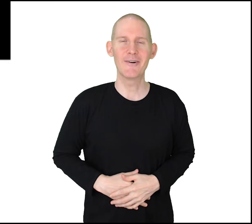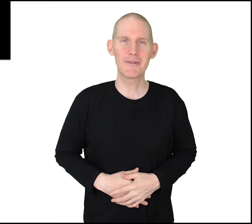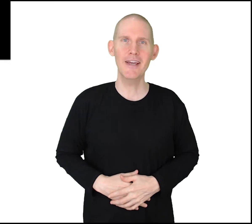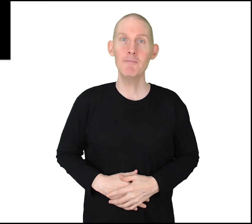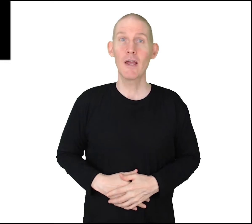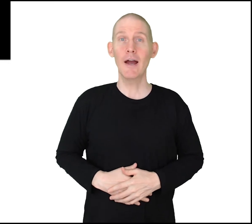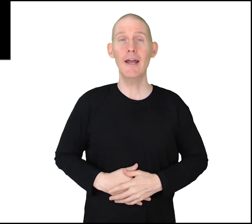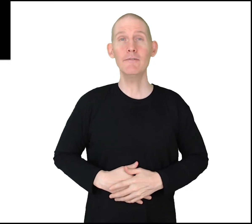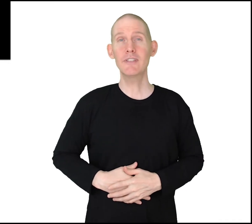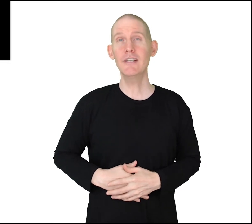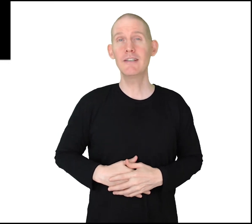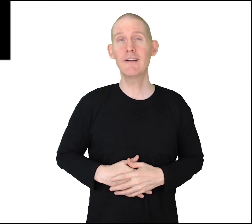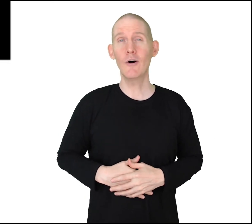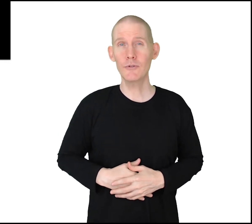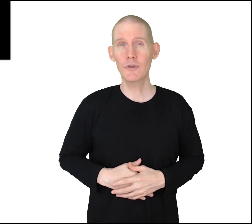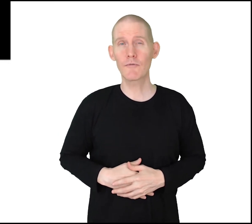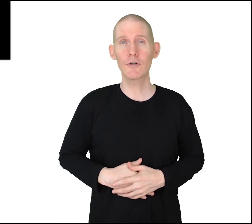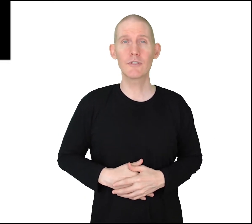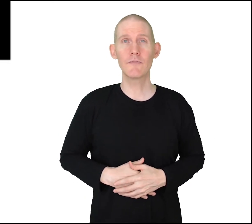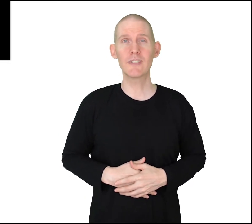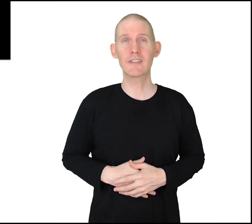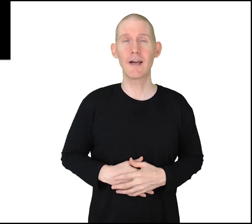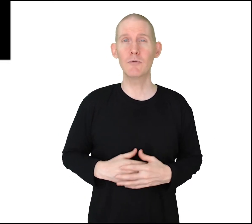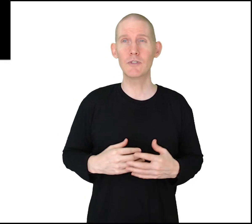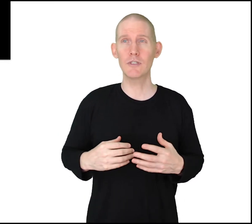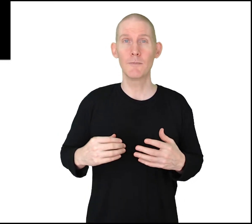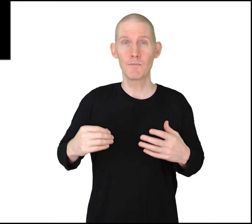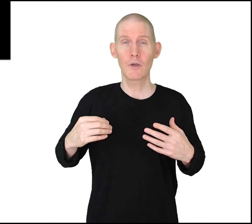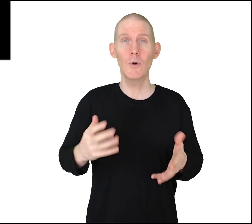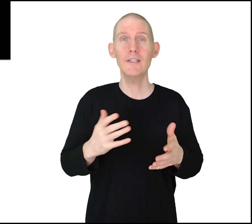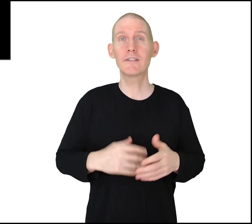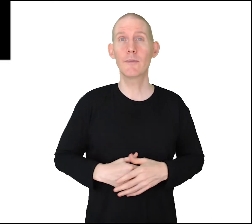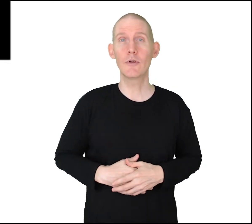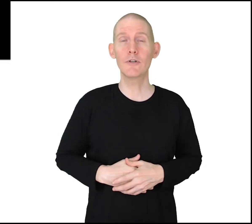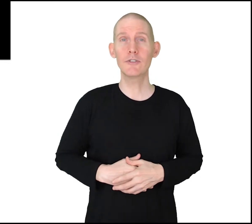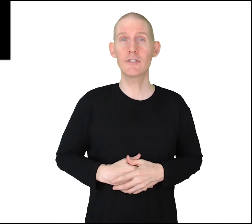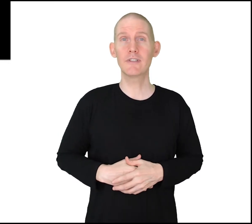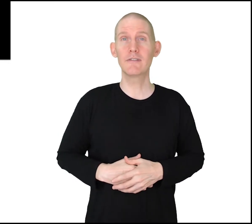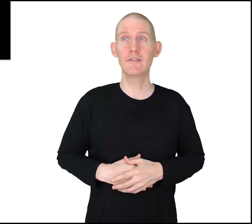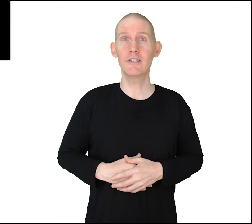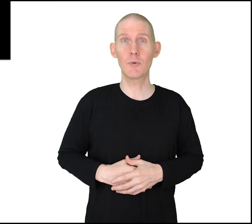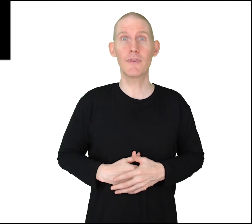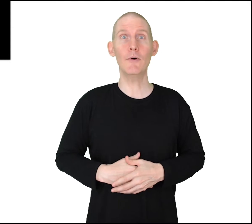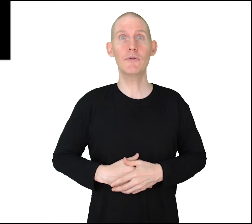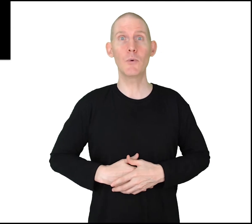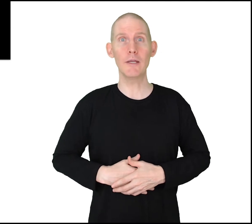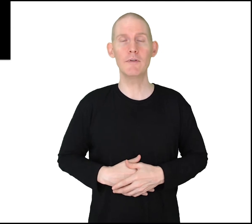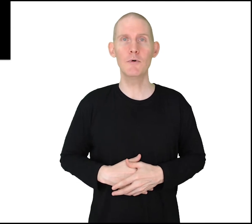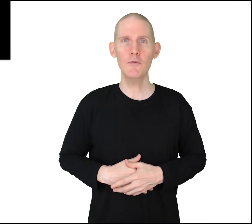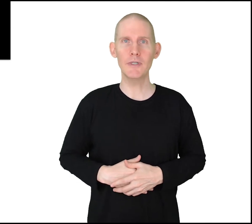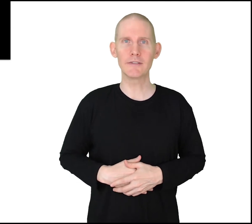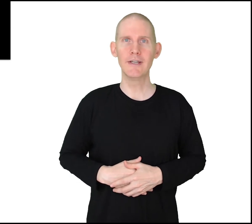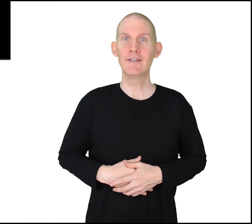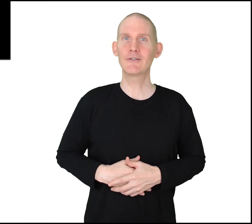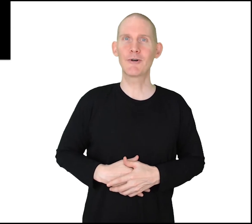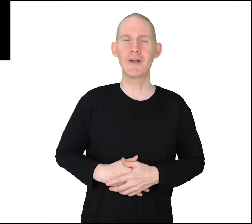Okay, I have seen an alternate version of this sign, which is quite similar. It just is without the wavy movement. Just go like